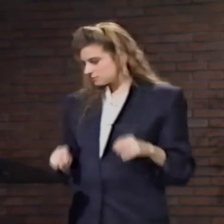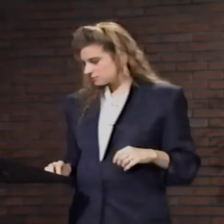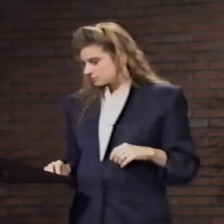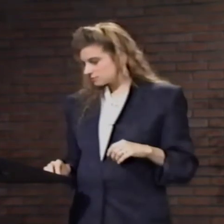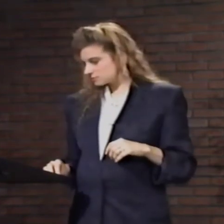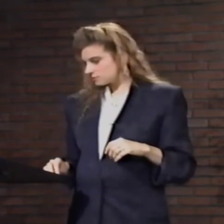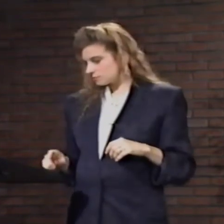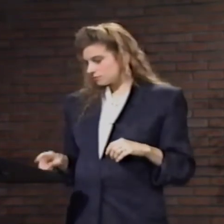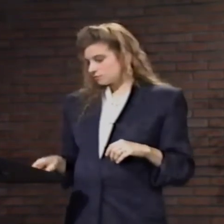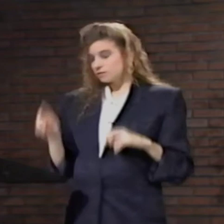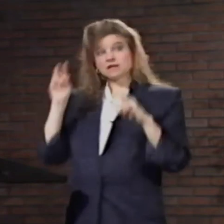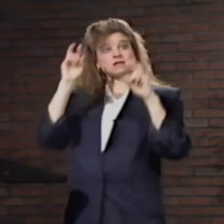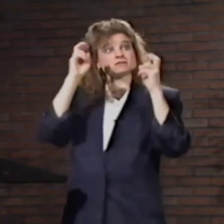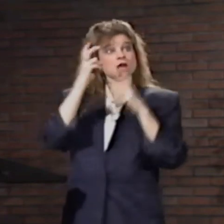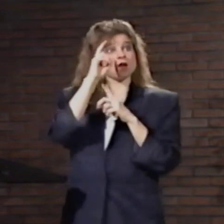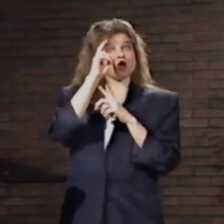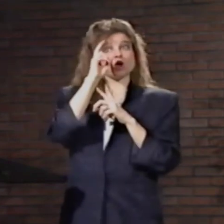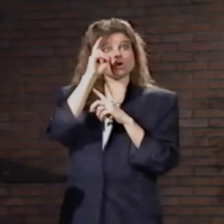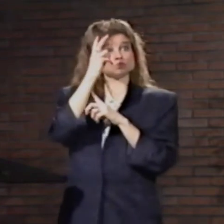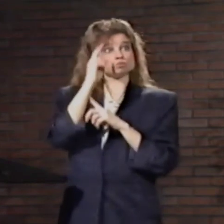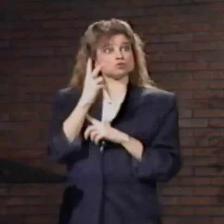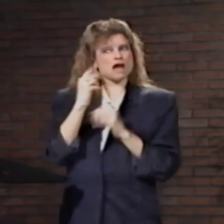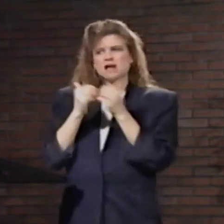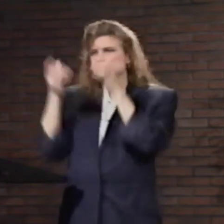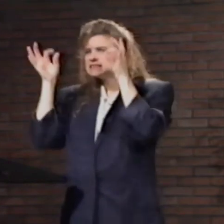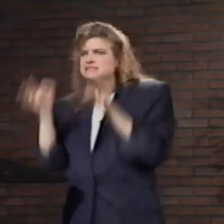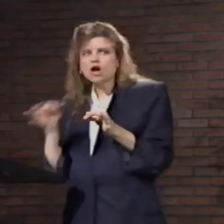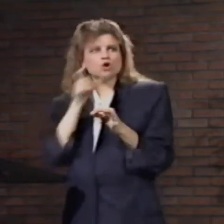Auxiliary aids and services are used to ensure effective communication.